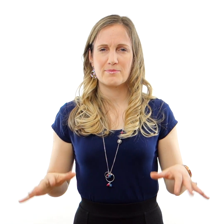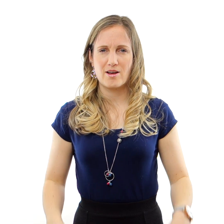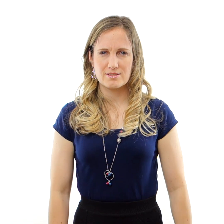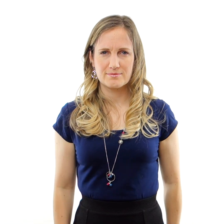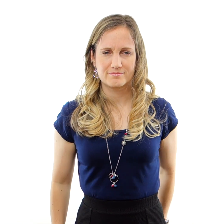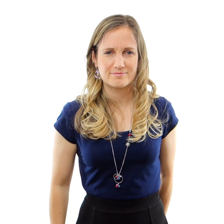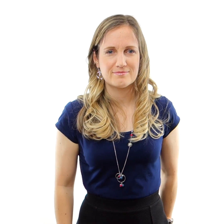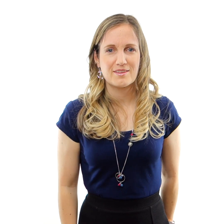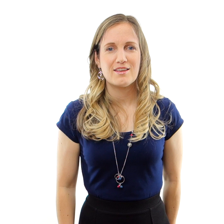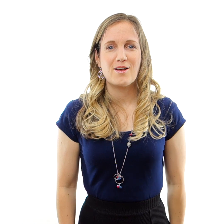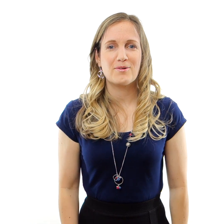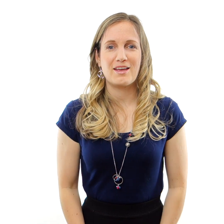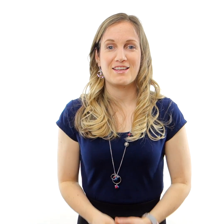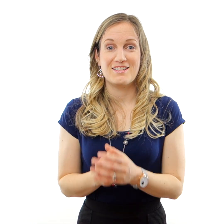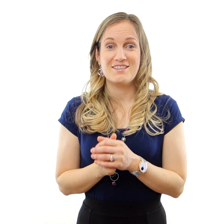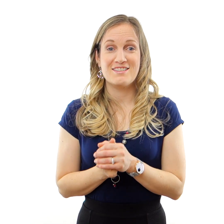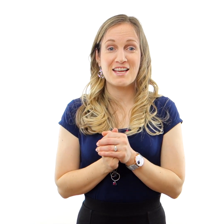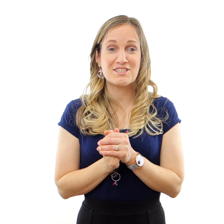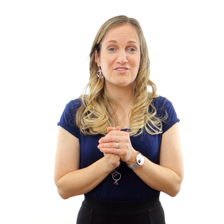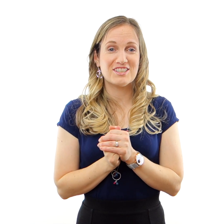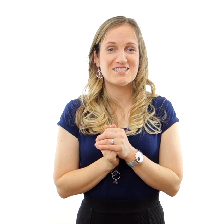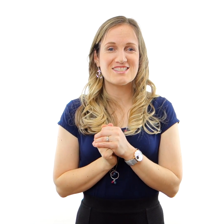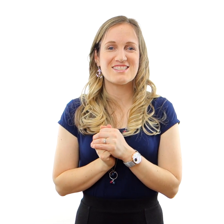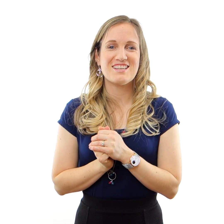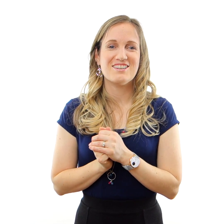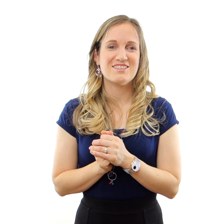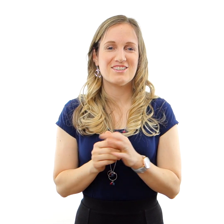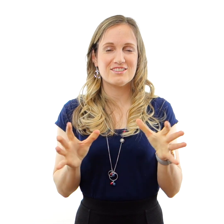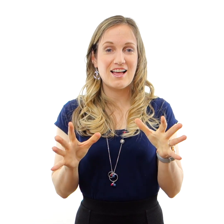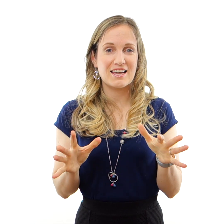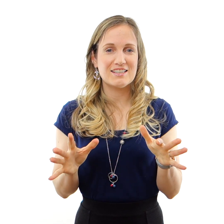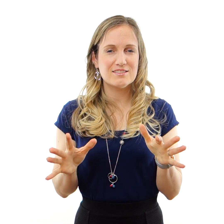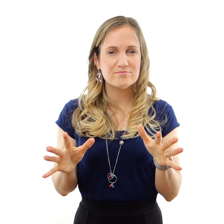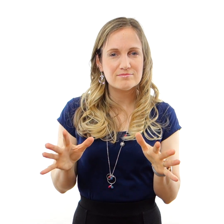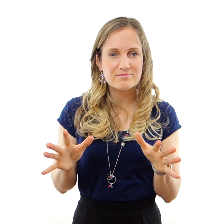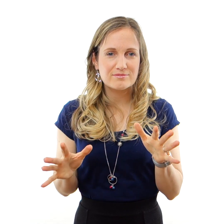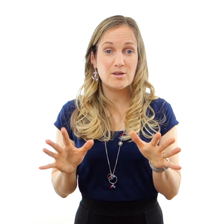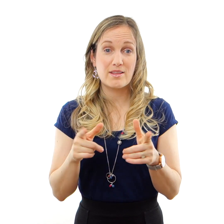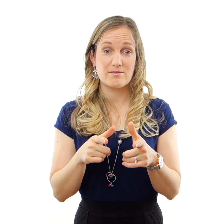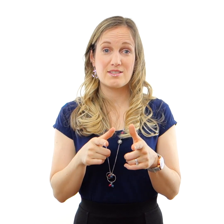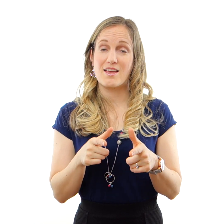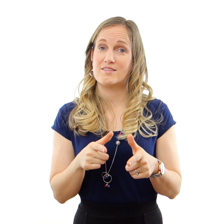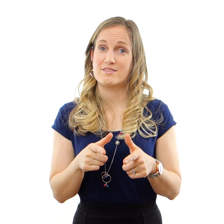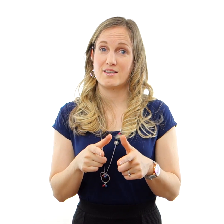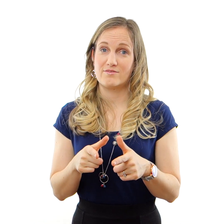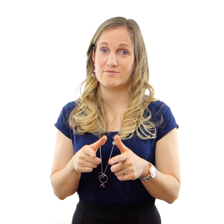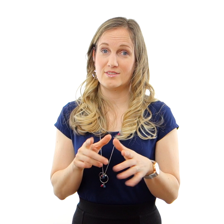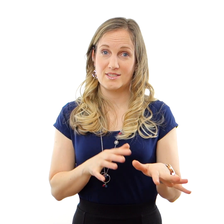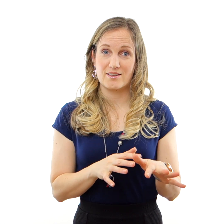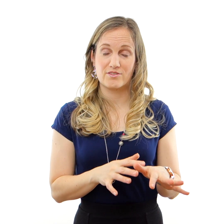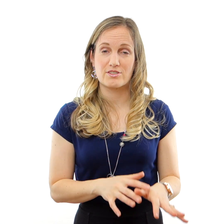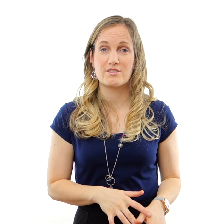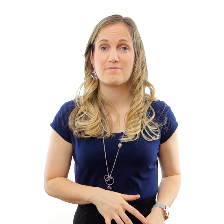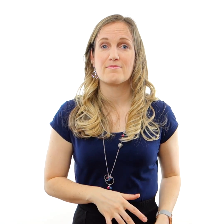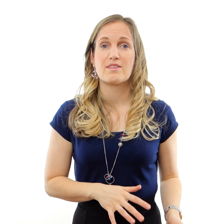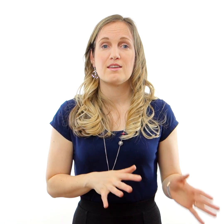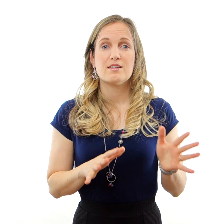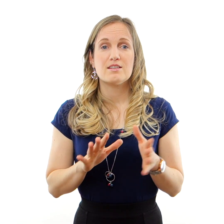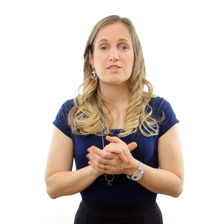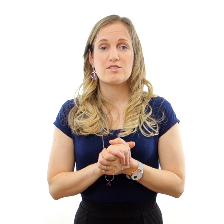awesome. Okay, next verse or line. Nope, that was the end of the second verse.